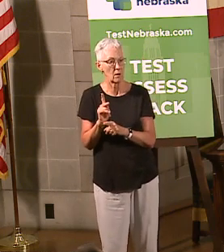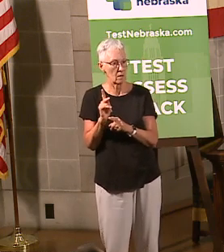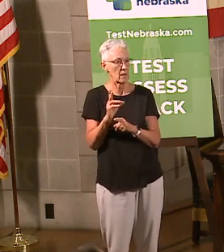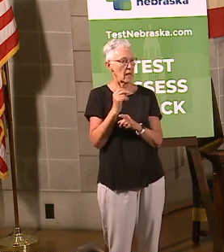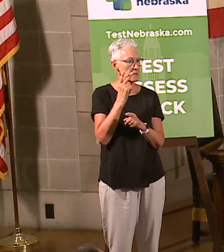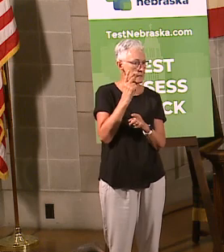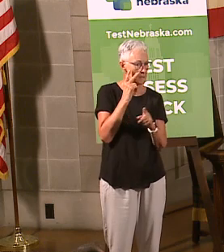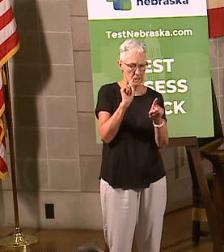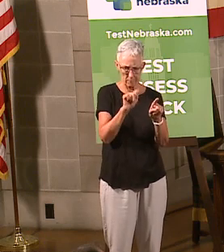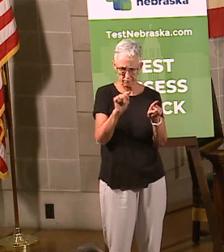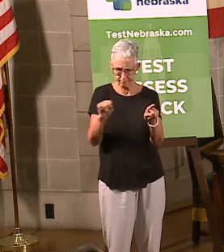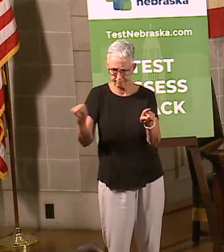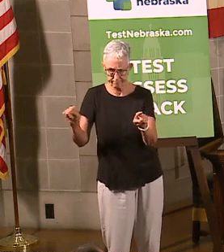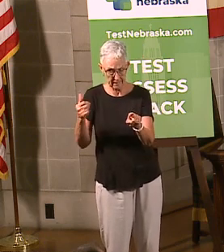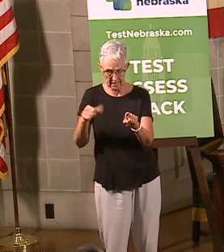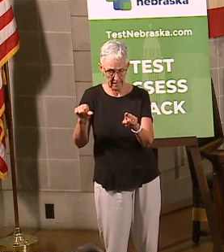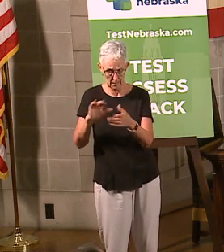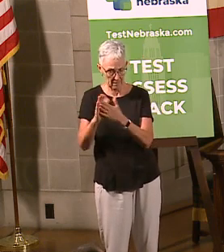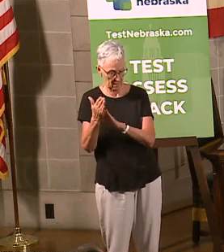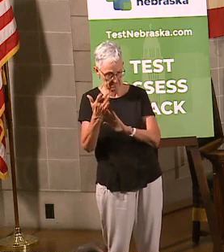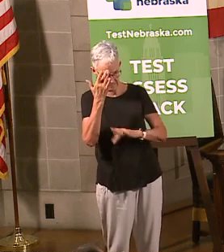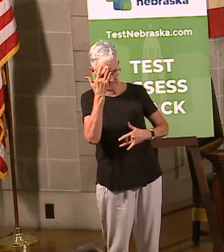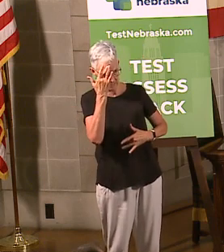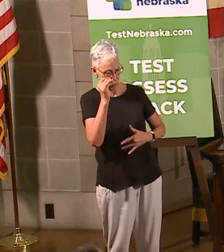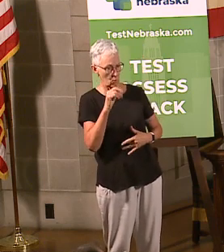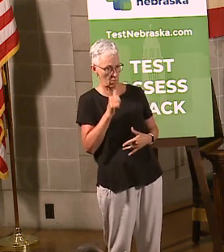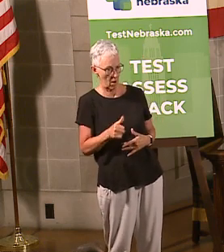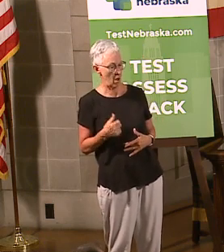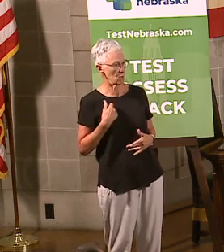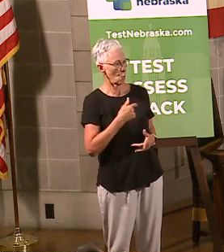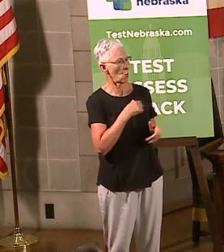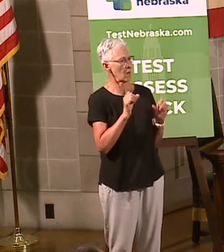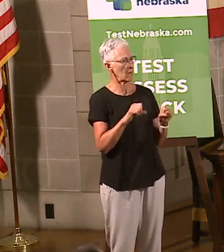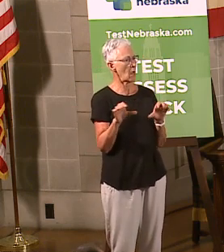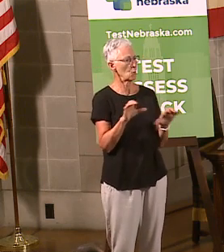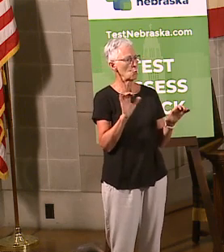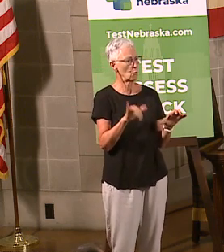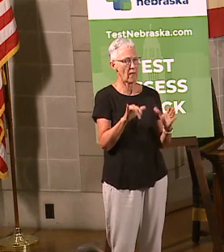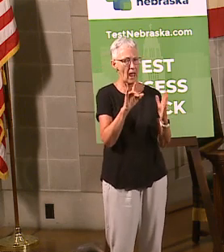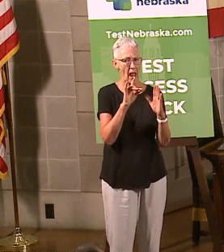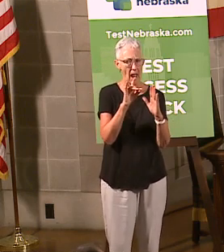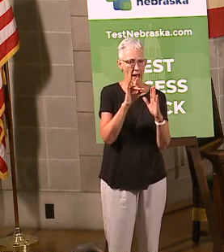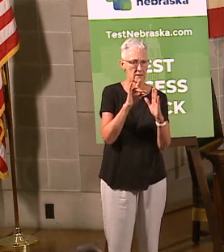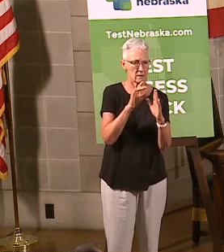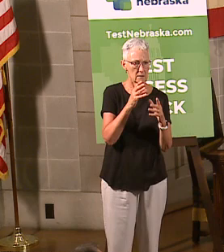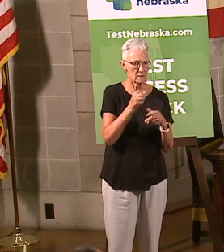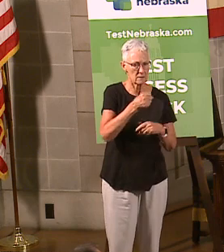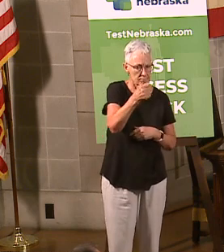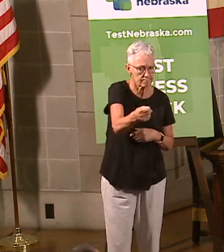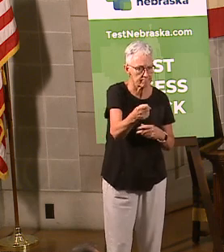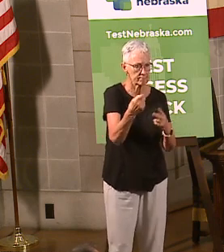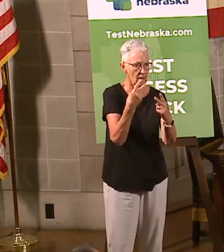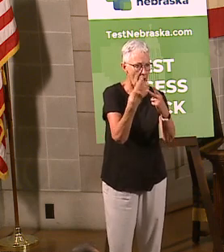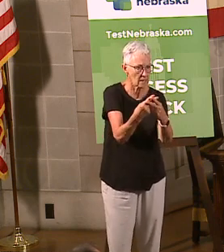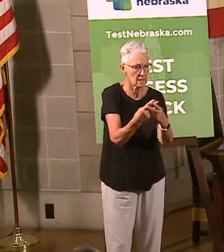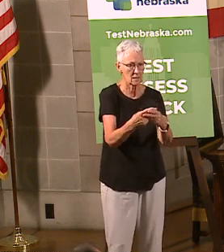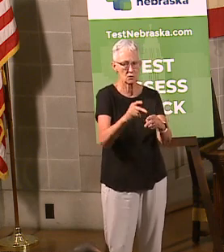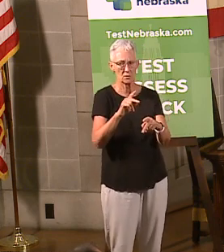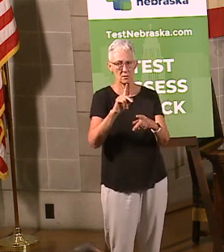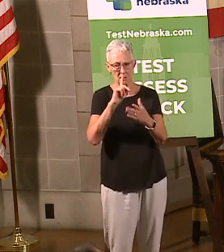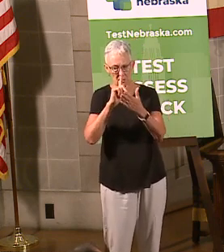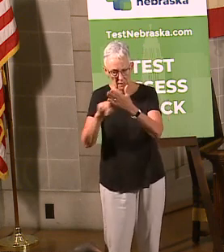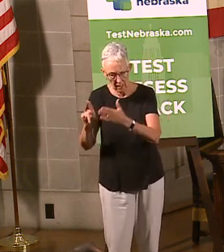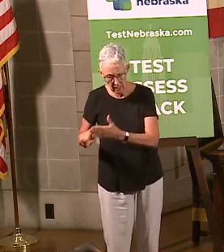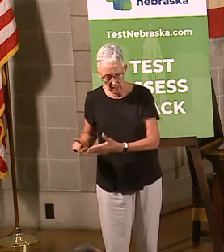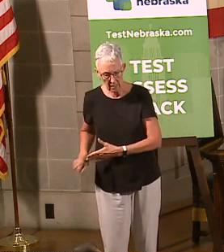contact. And so we've got the ability to be able to do that now through things like Test Nebraska. We have over